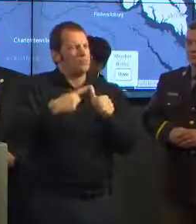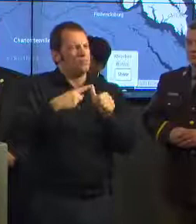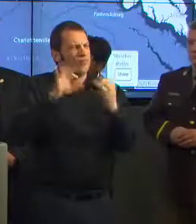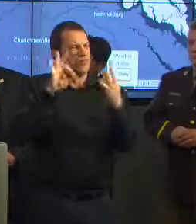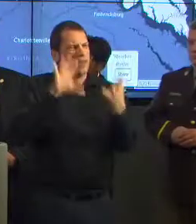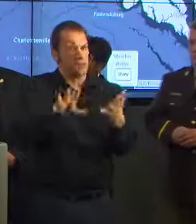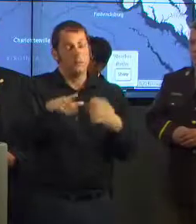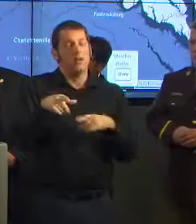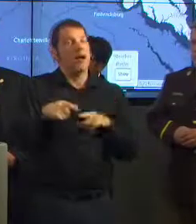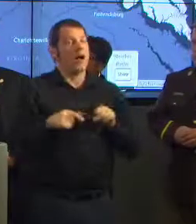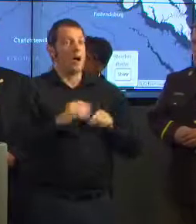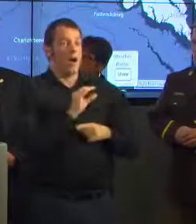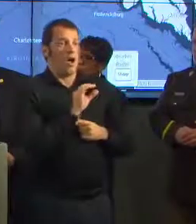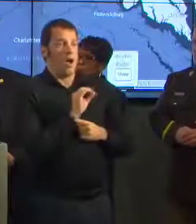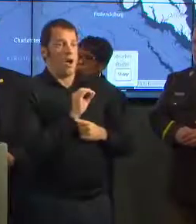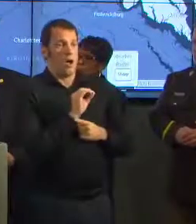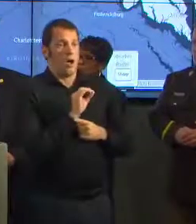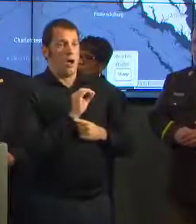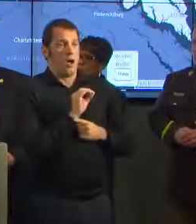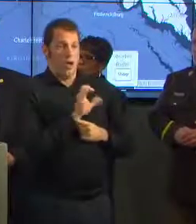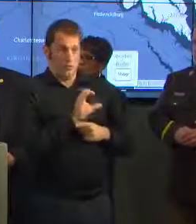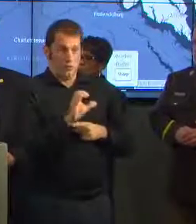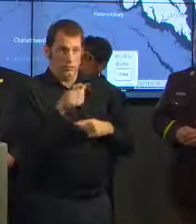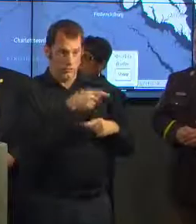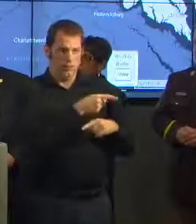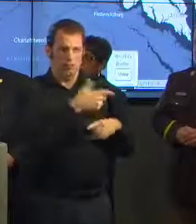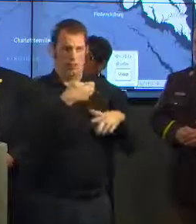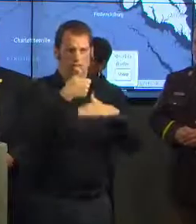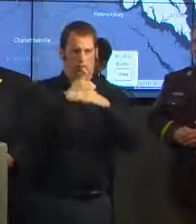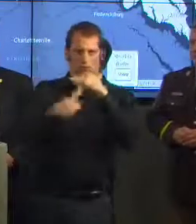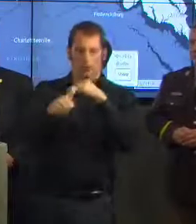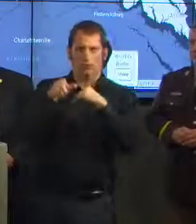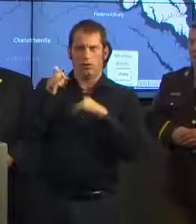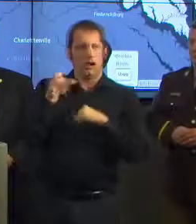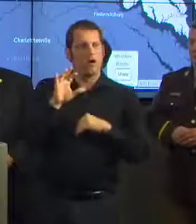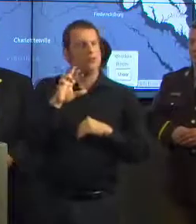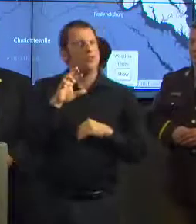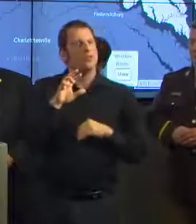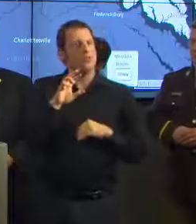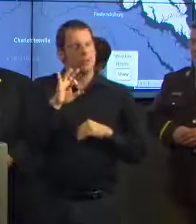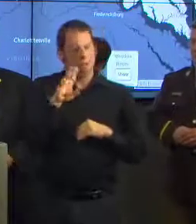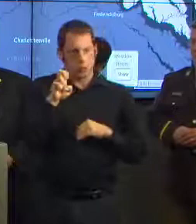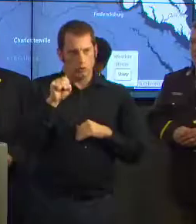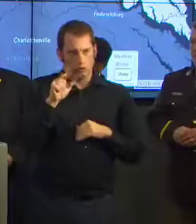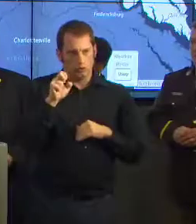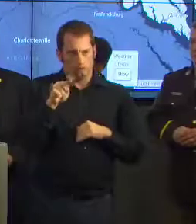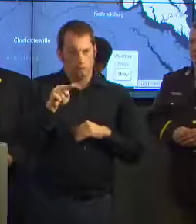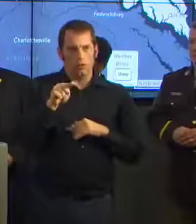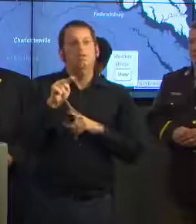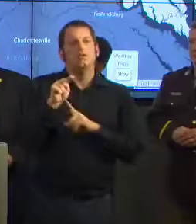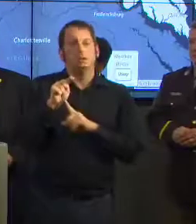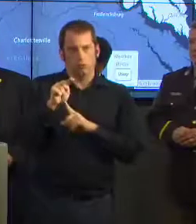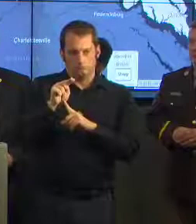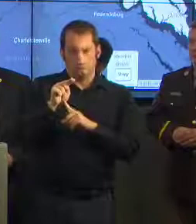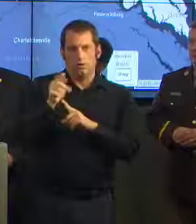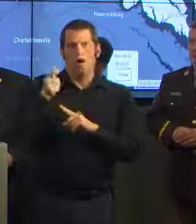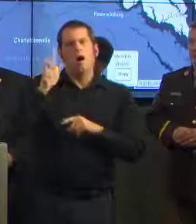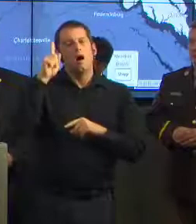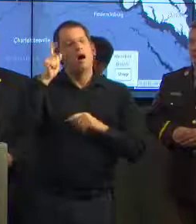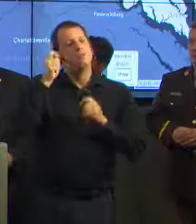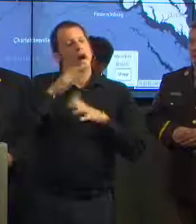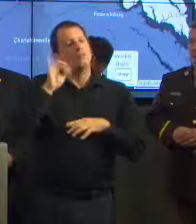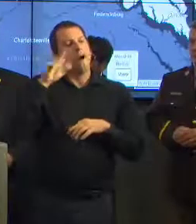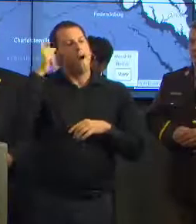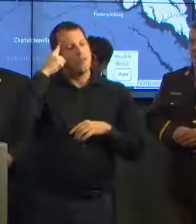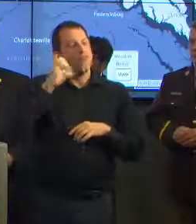Center, under the leadership of Glenn Fuston, the director of the Governor's Office of Crime Control and Prevention,